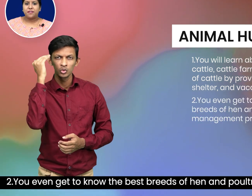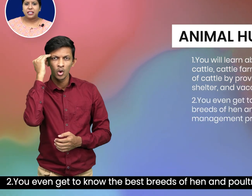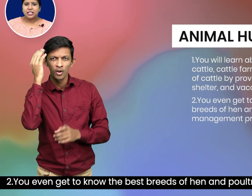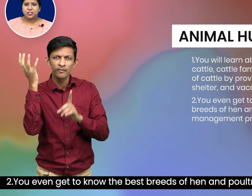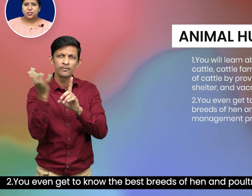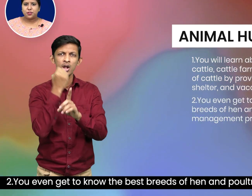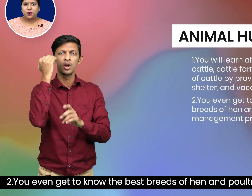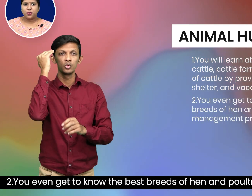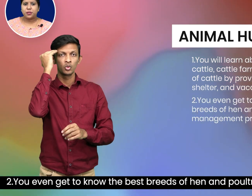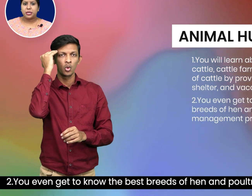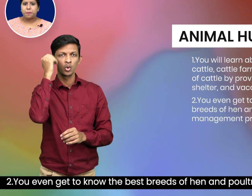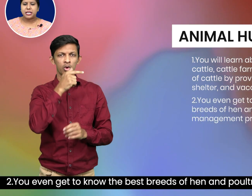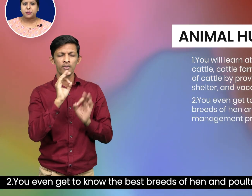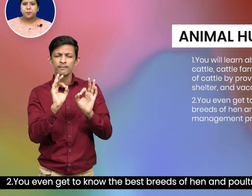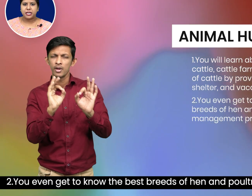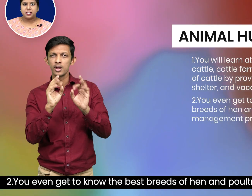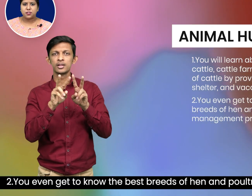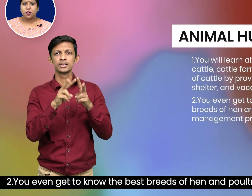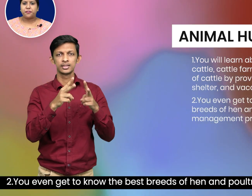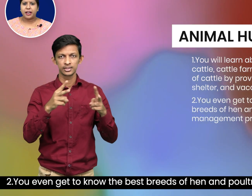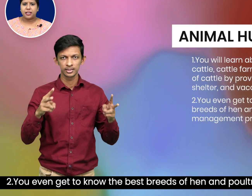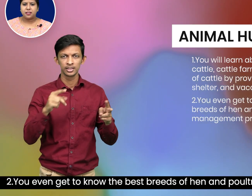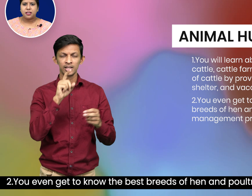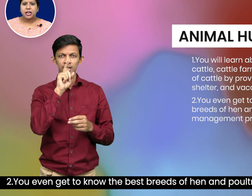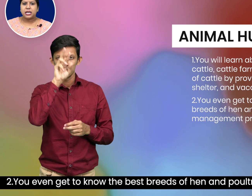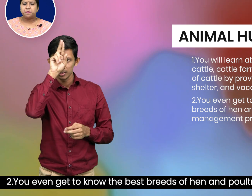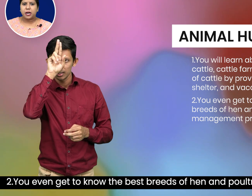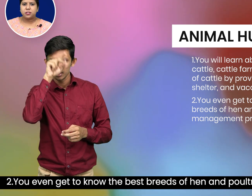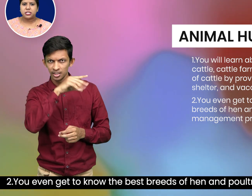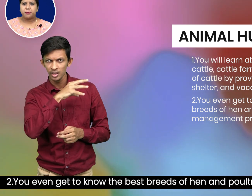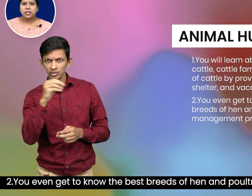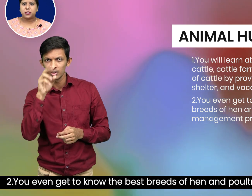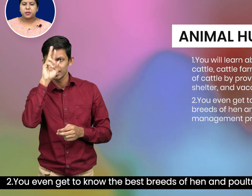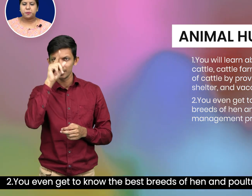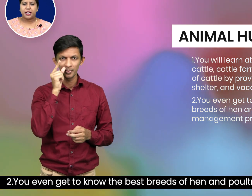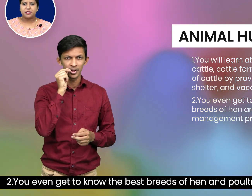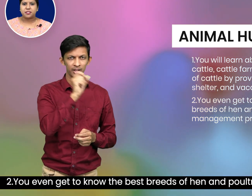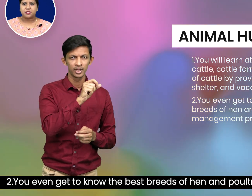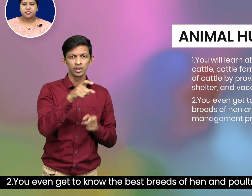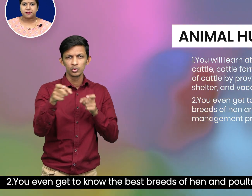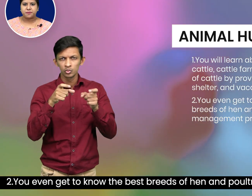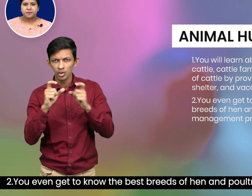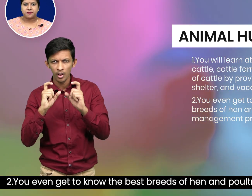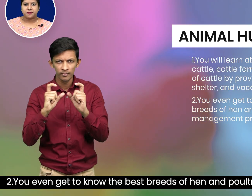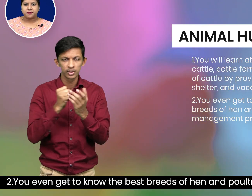You even get to know the best breeds of hen and poultry management